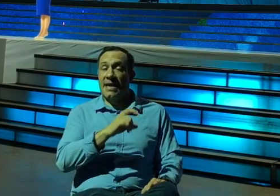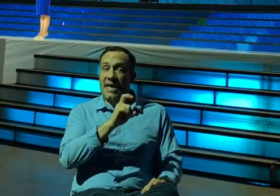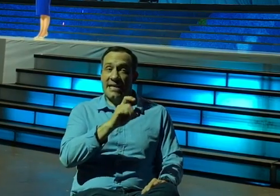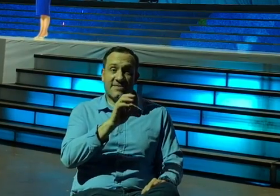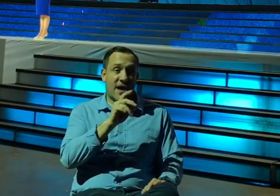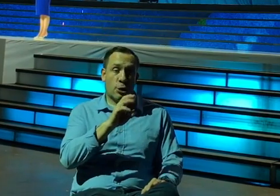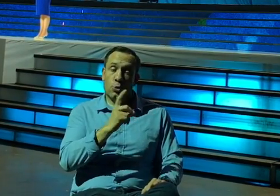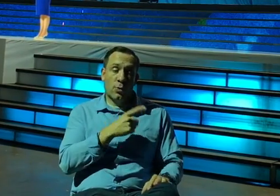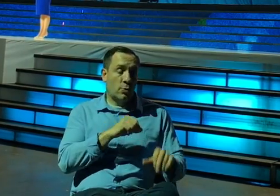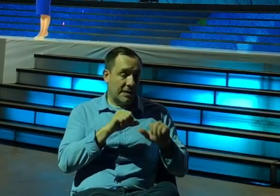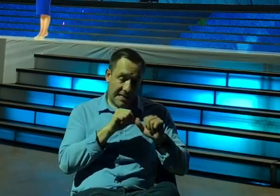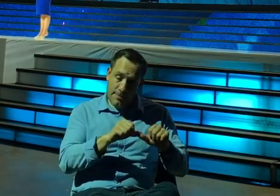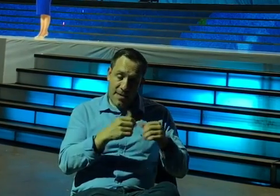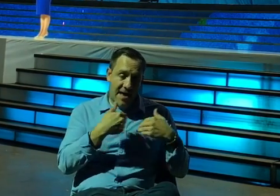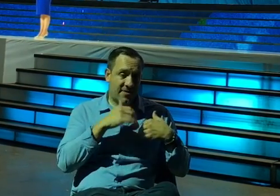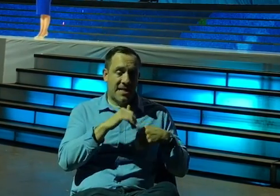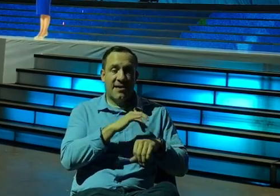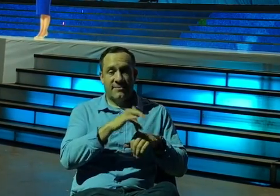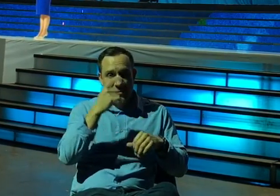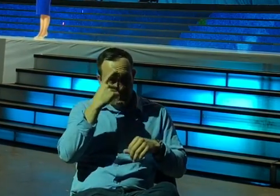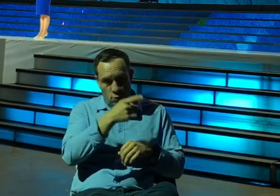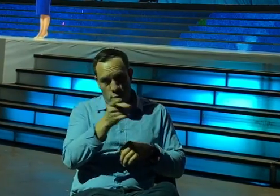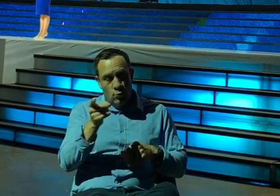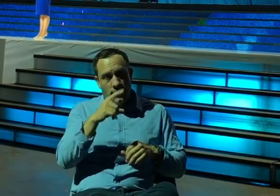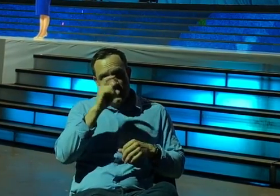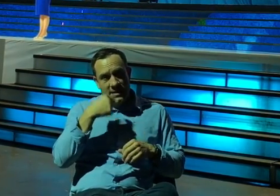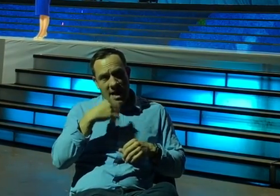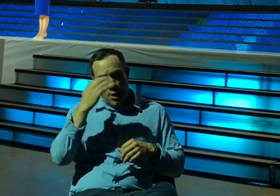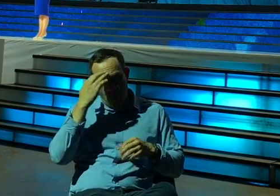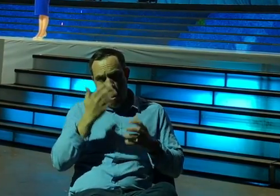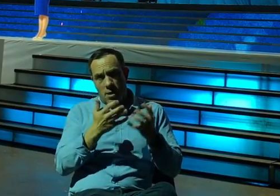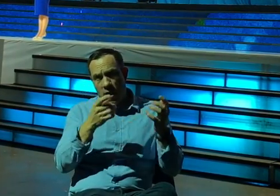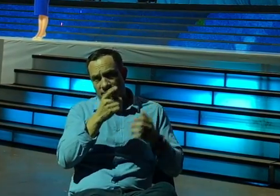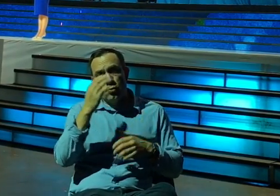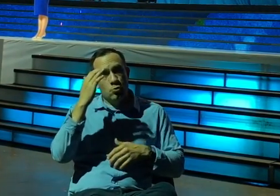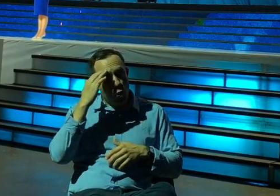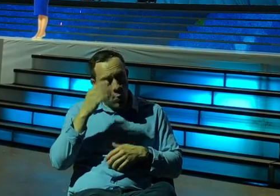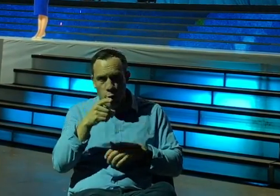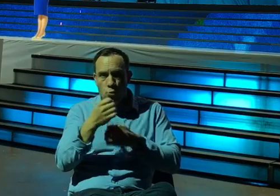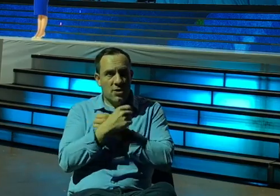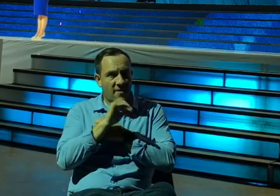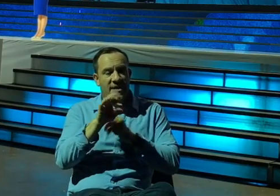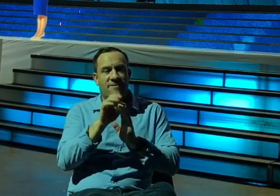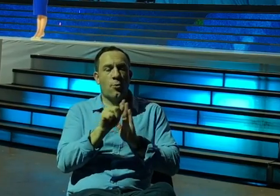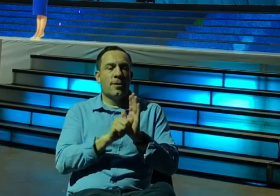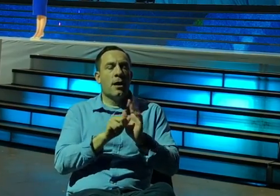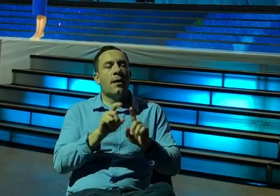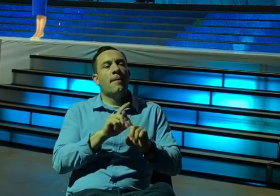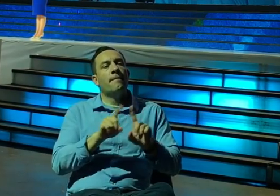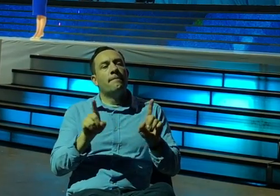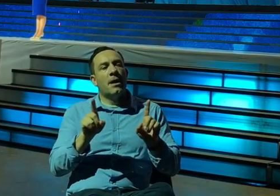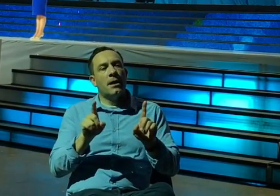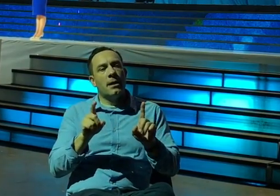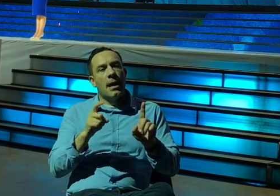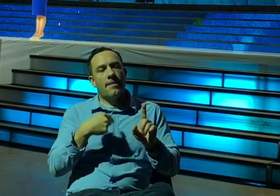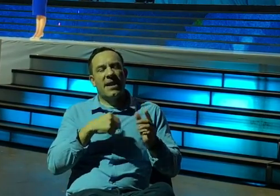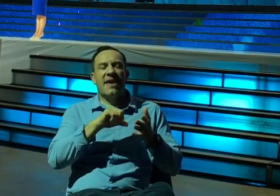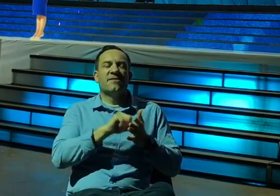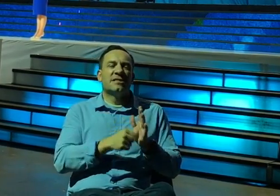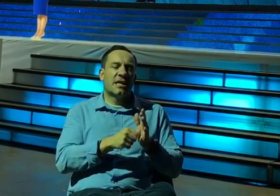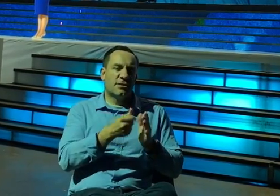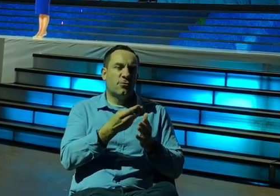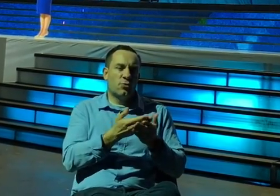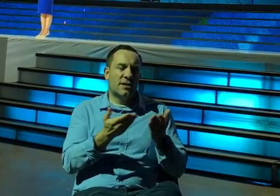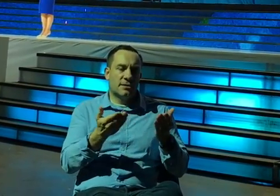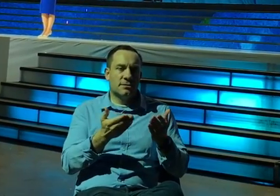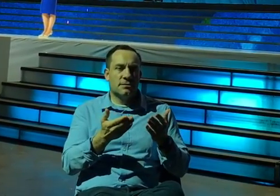we're going to continue to have it available for you because I know a lot of you know and love that formula. But let me highlight some of the differences here.